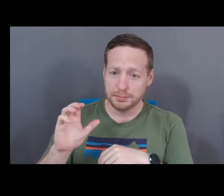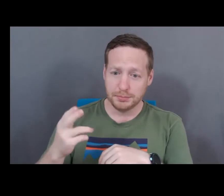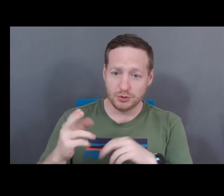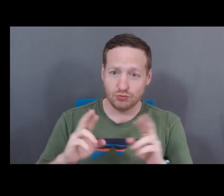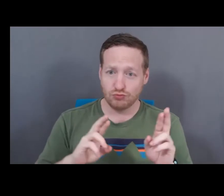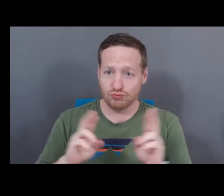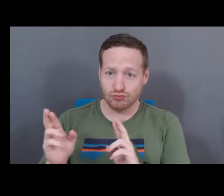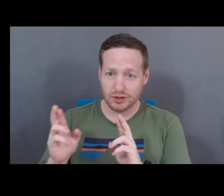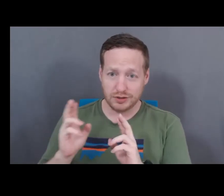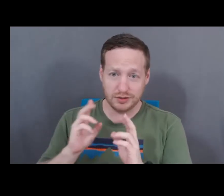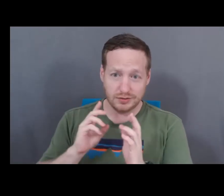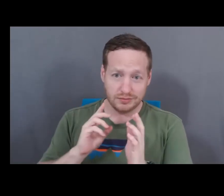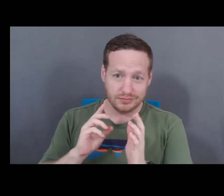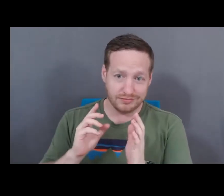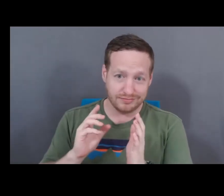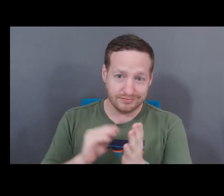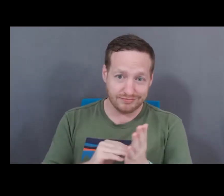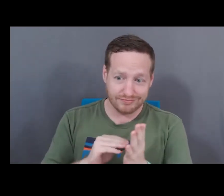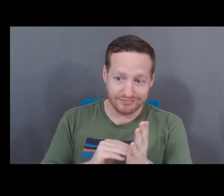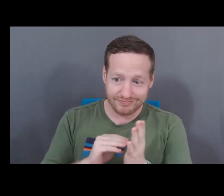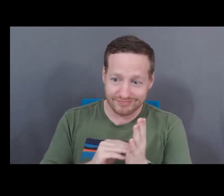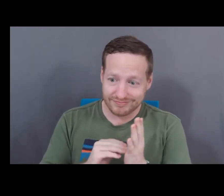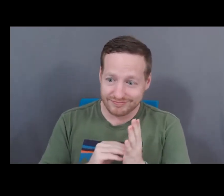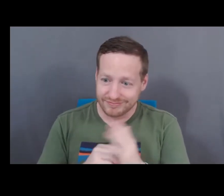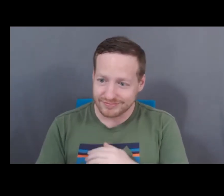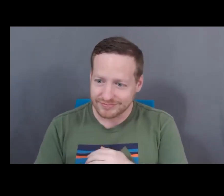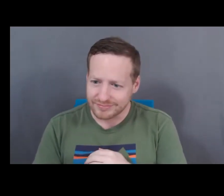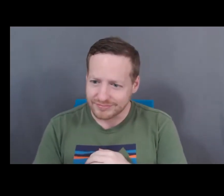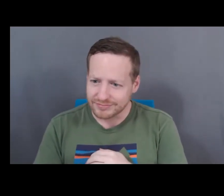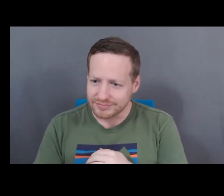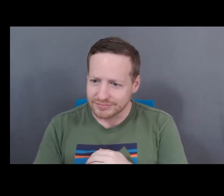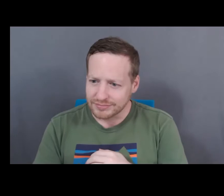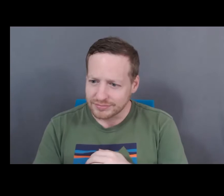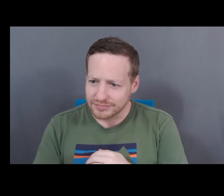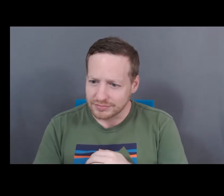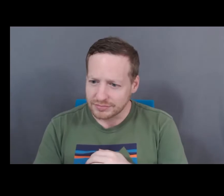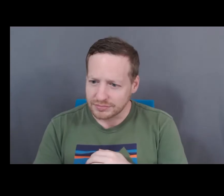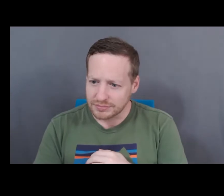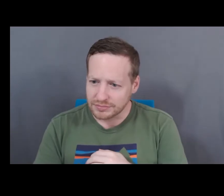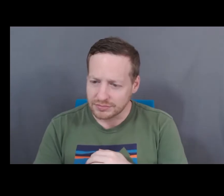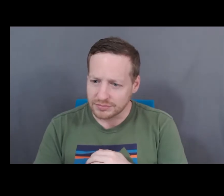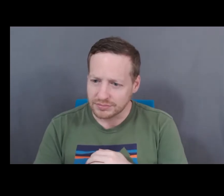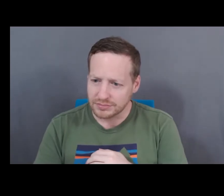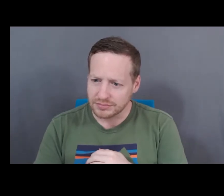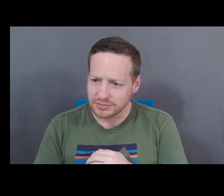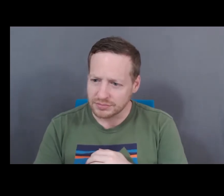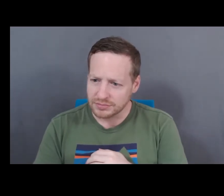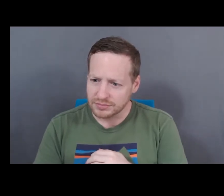So Betsy Beach, are you ready to go ahead? Are you ready for your secretarial role and taking notes?